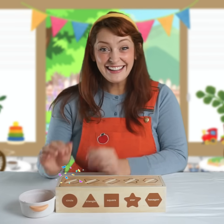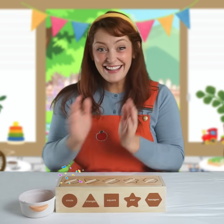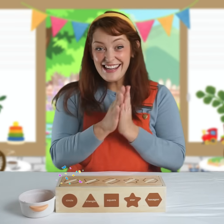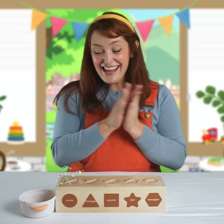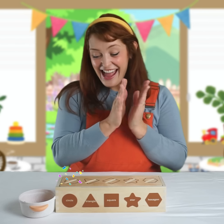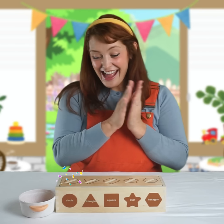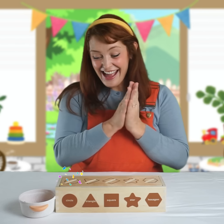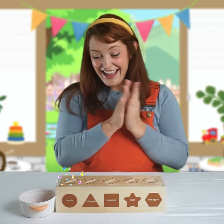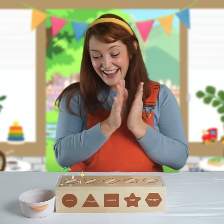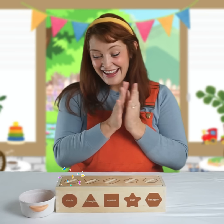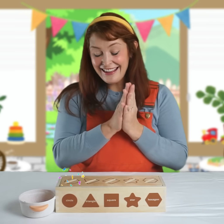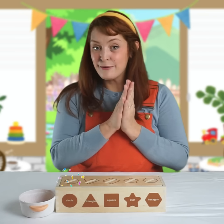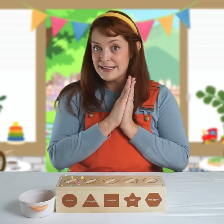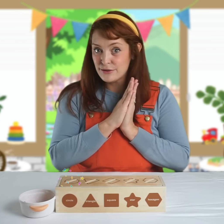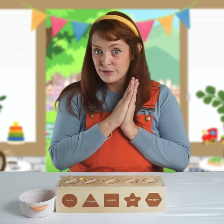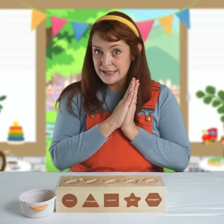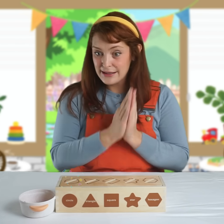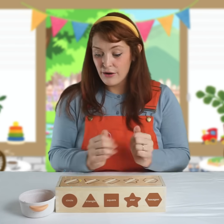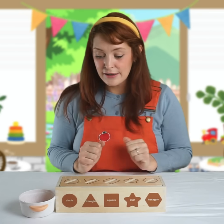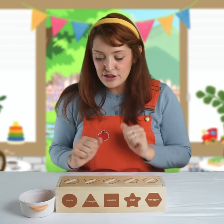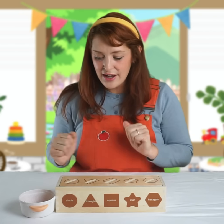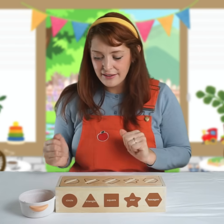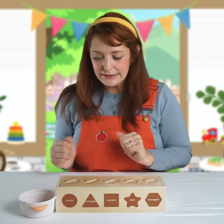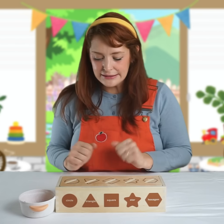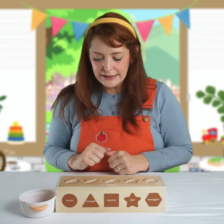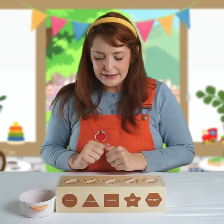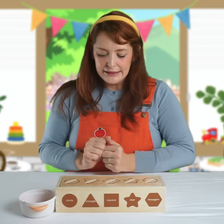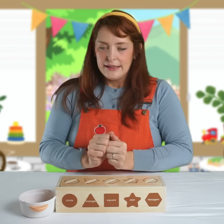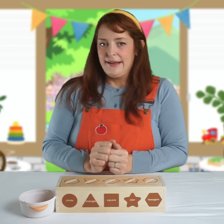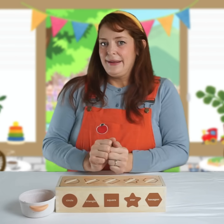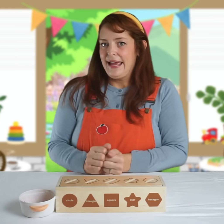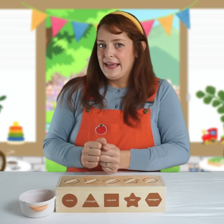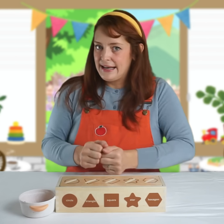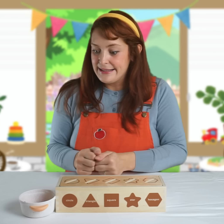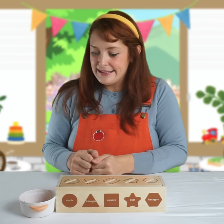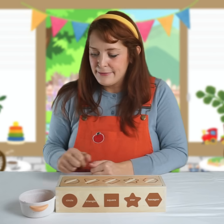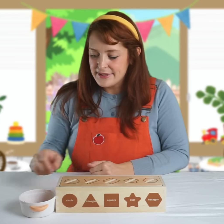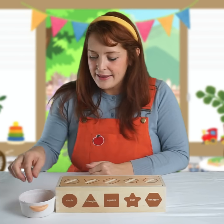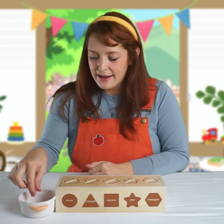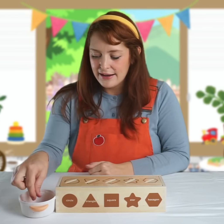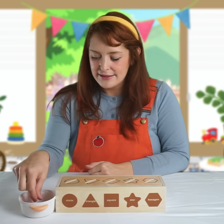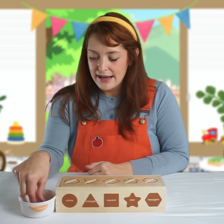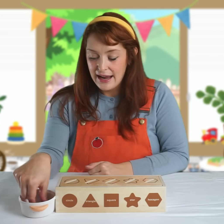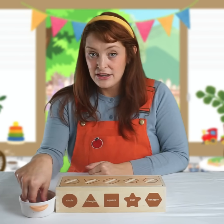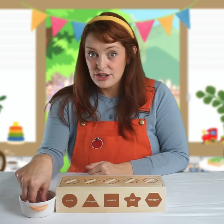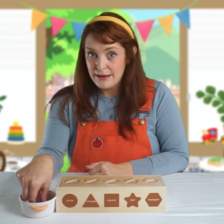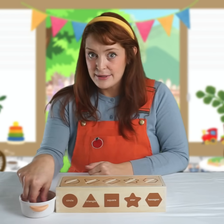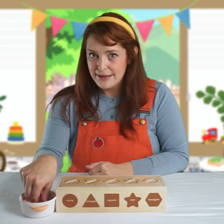in. Yay! We sorted the orange circle. Okay, let's see what other colours and shapes we have